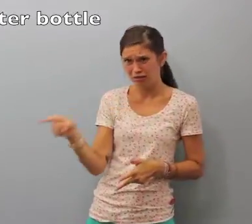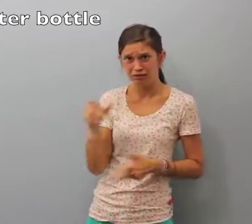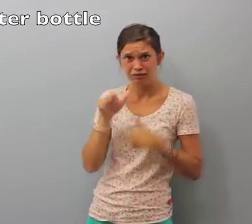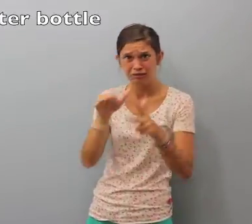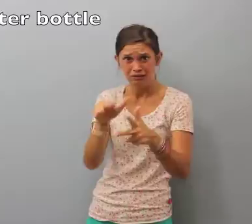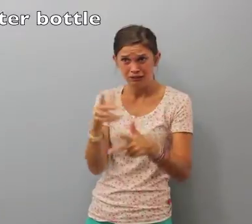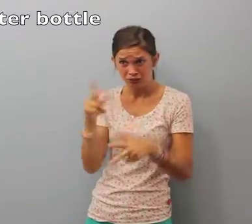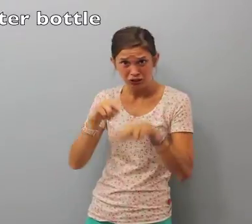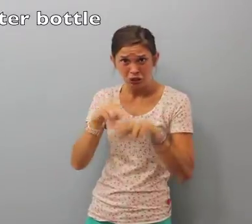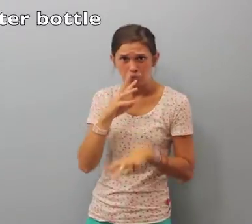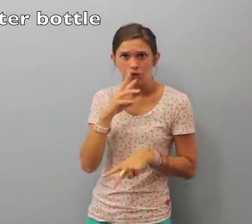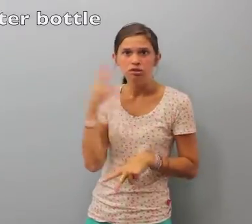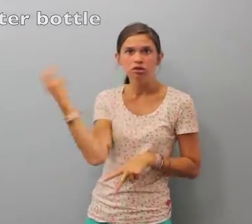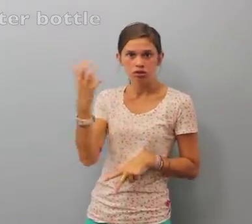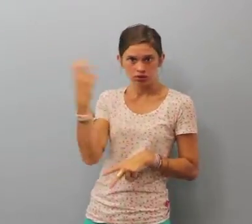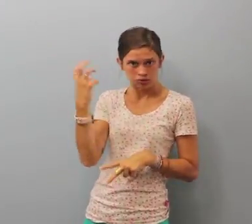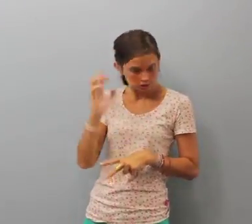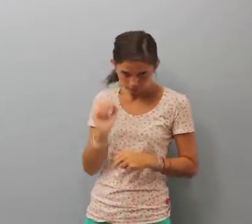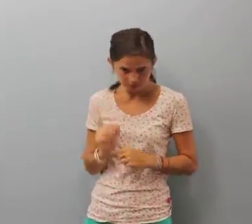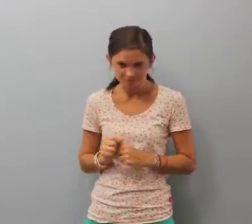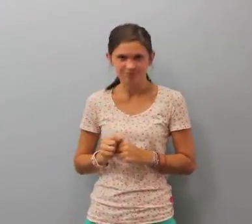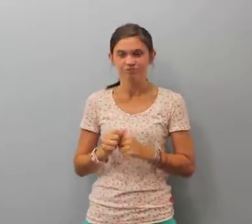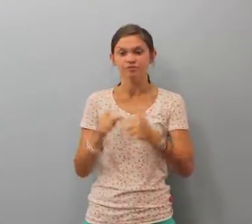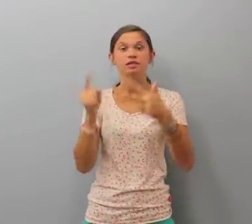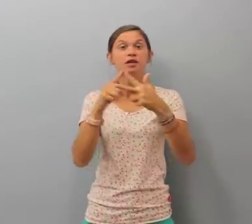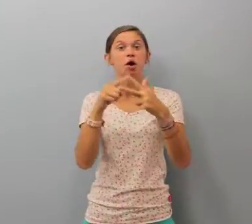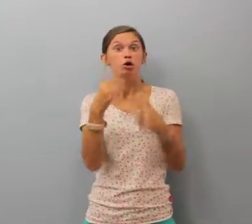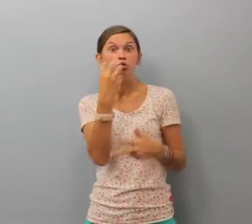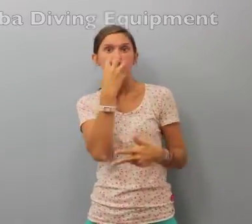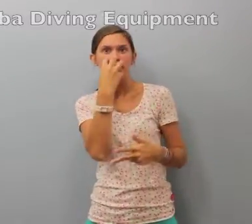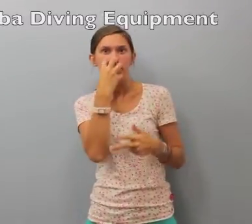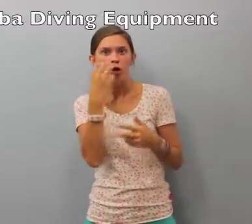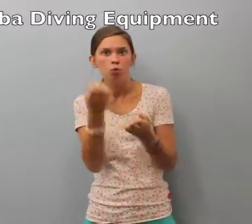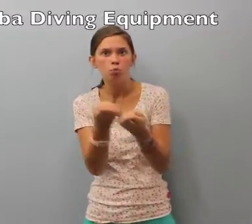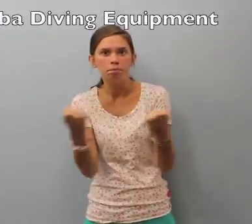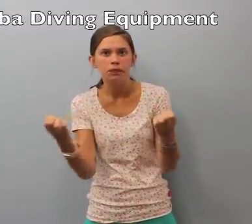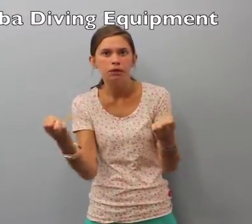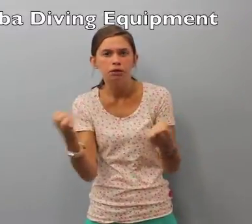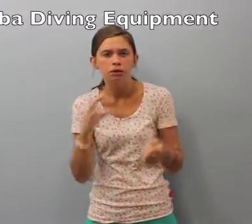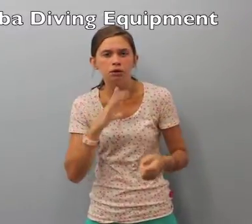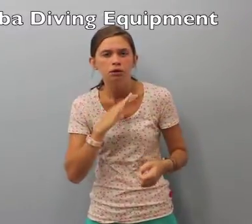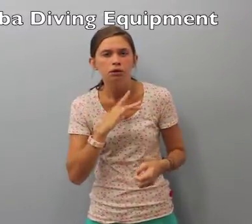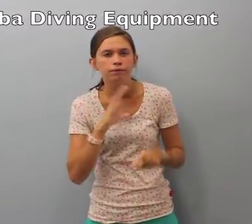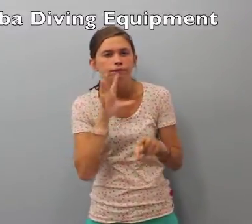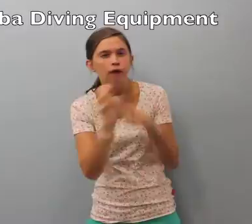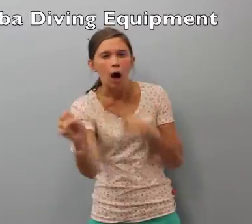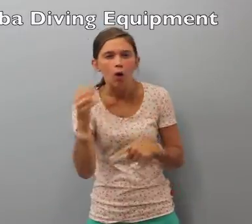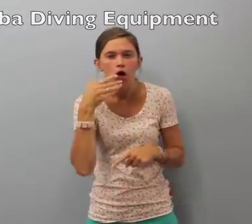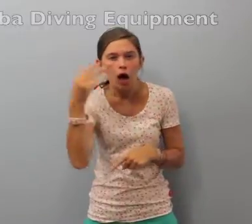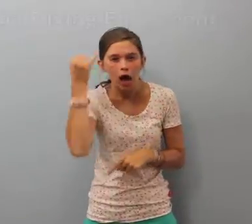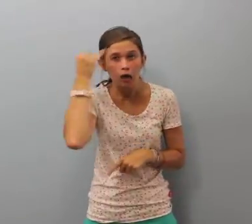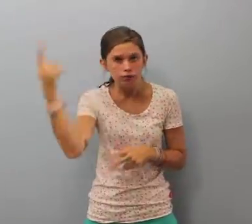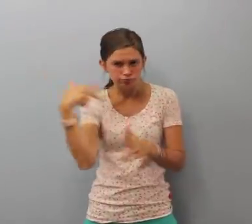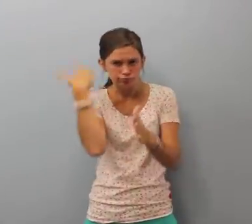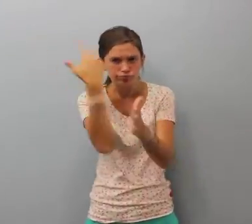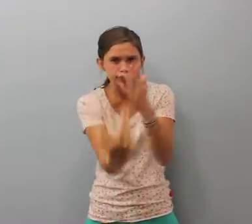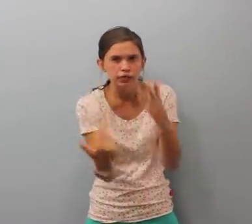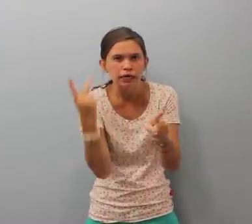was stuck on an island, what would she want? She would want a water bottle, of course. Scuba diving equipment,